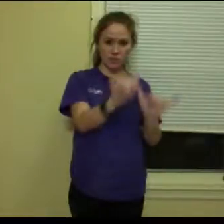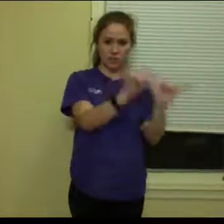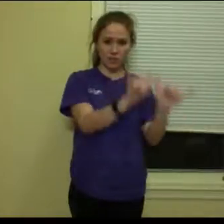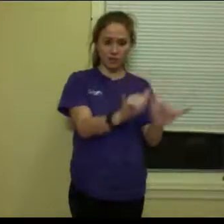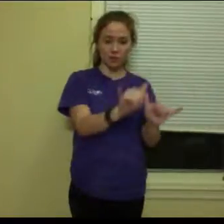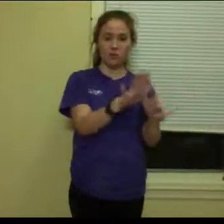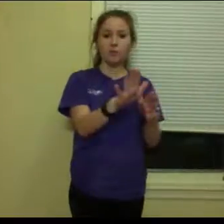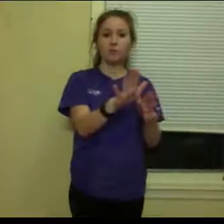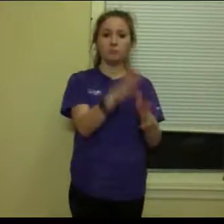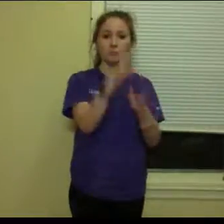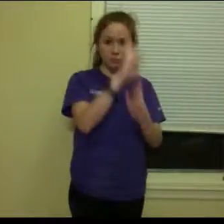So having